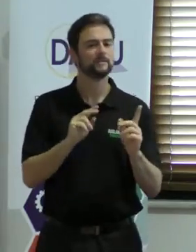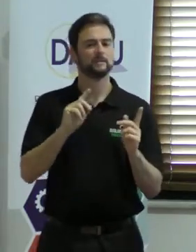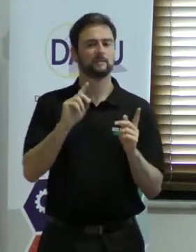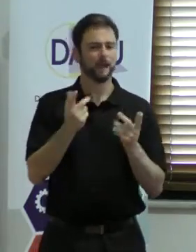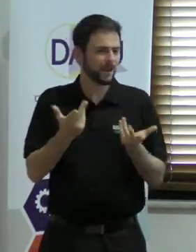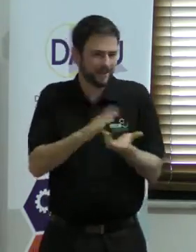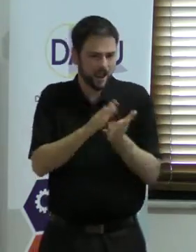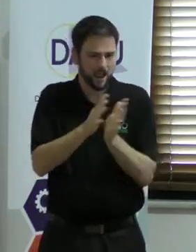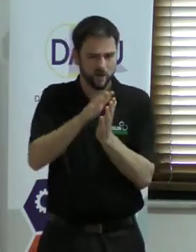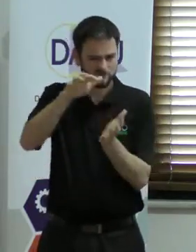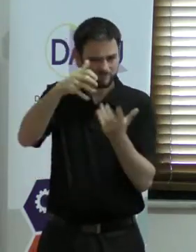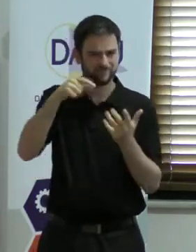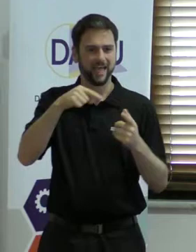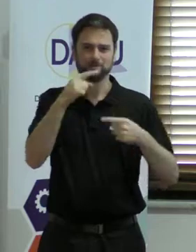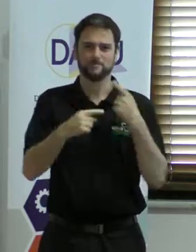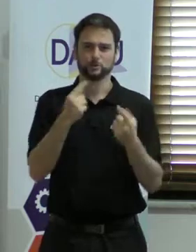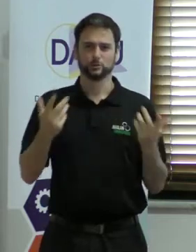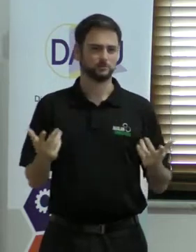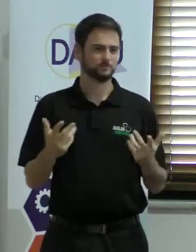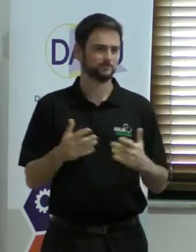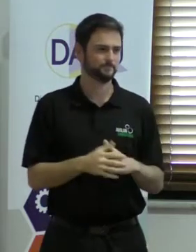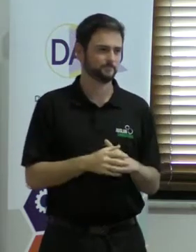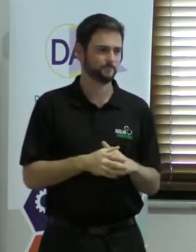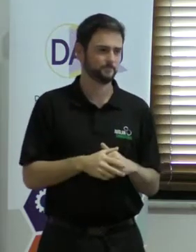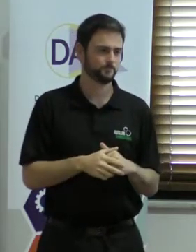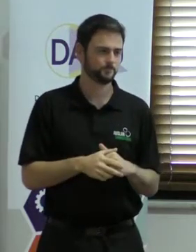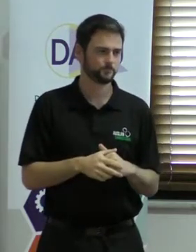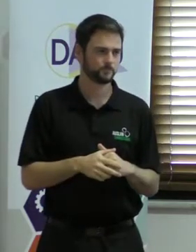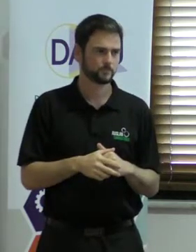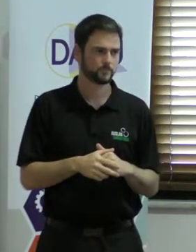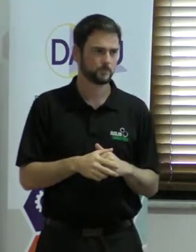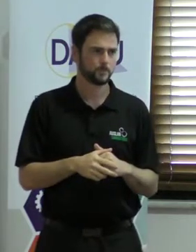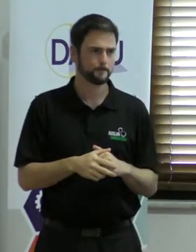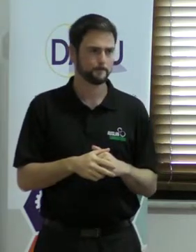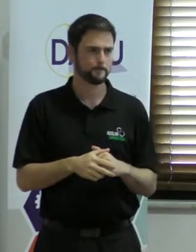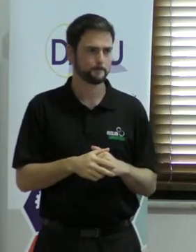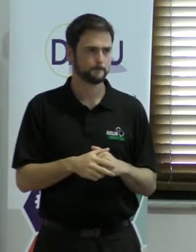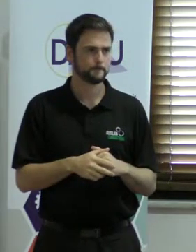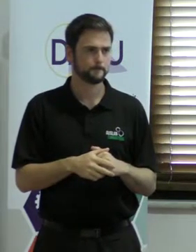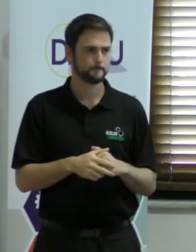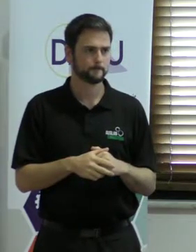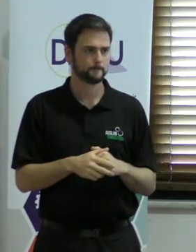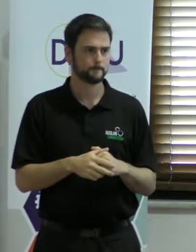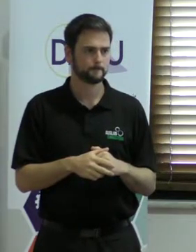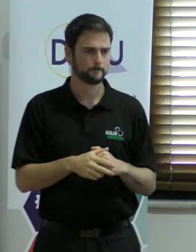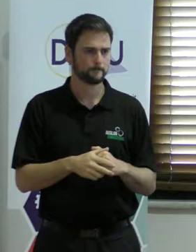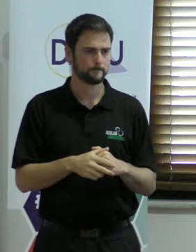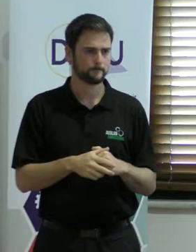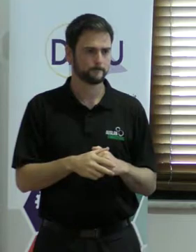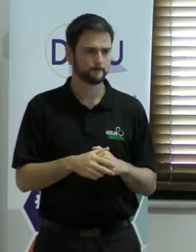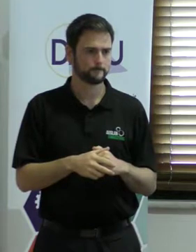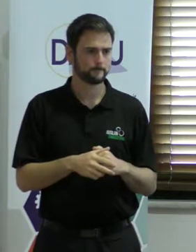think that sometimes there needs to be more awareness